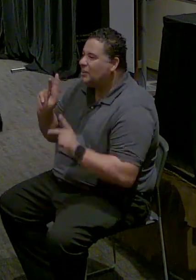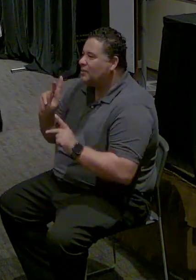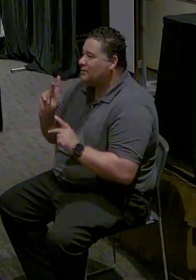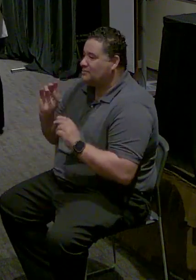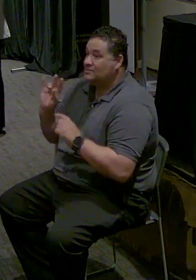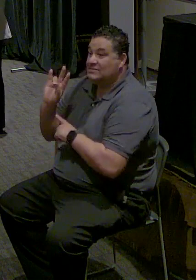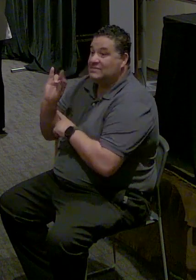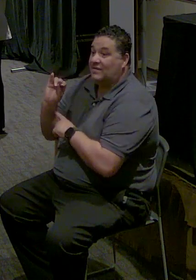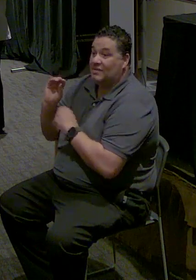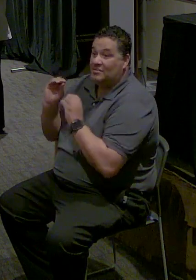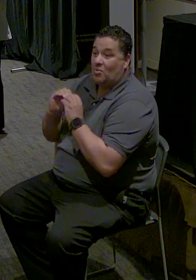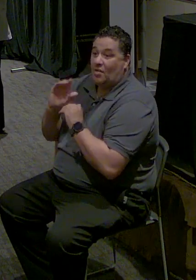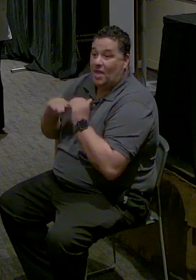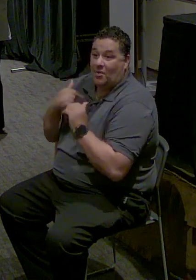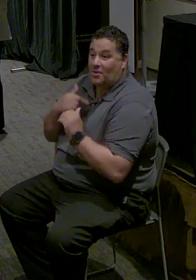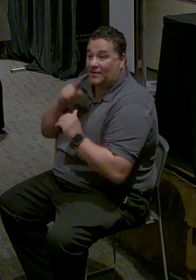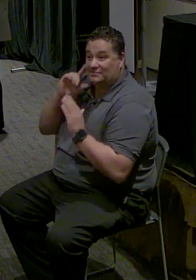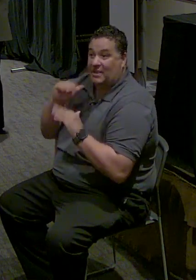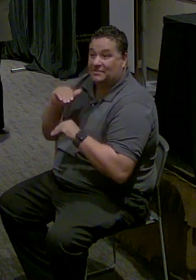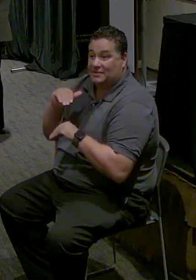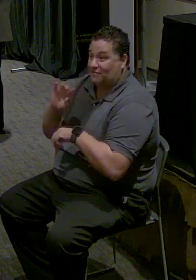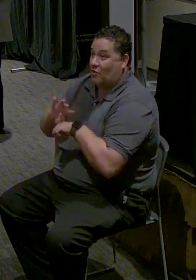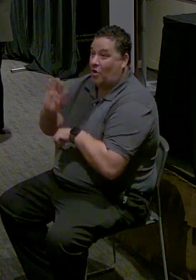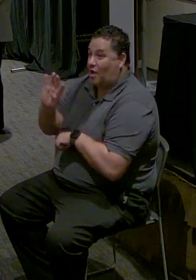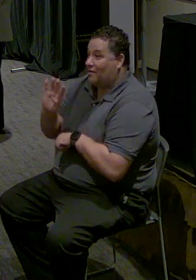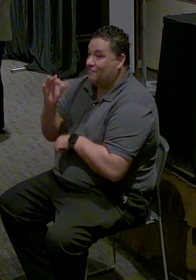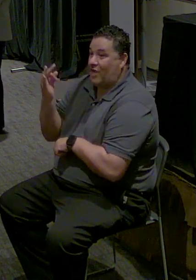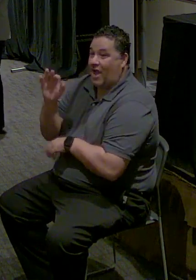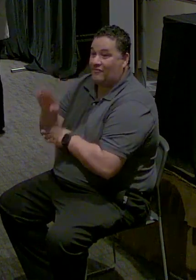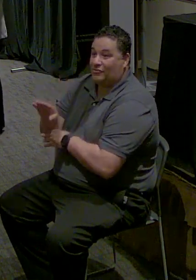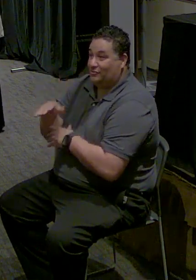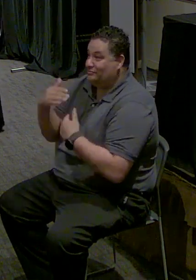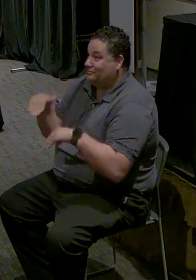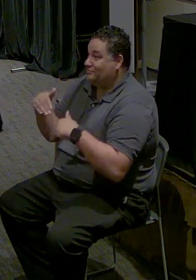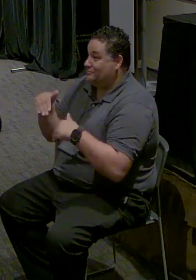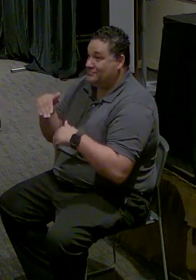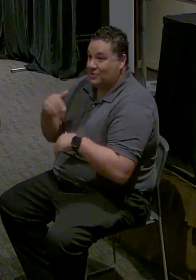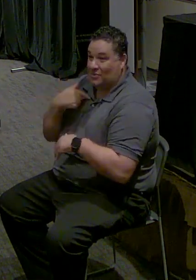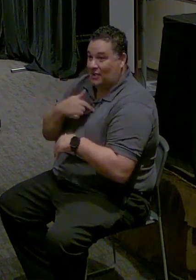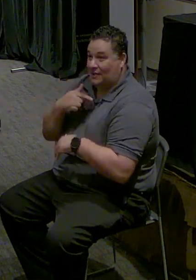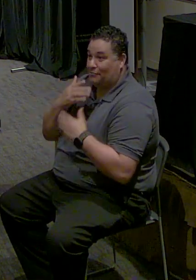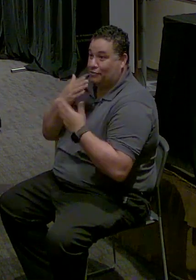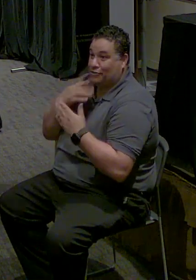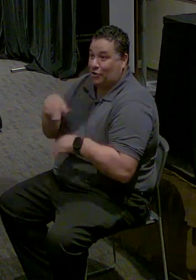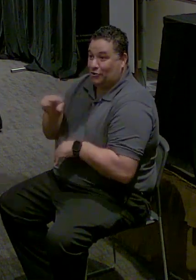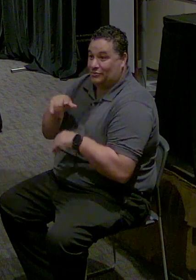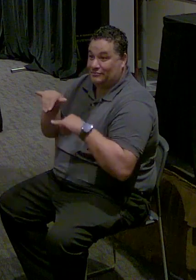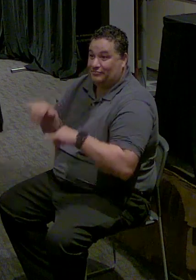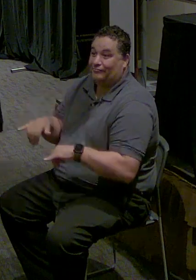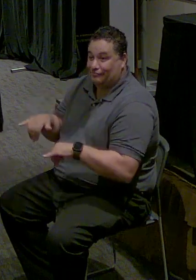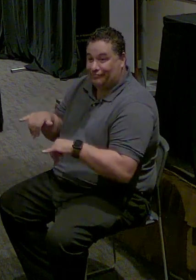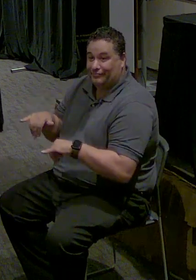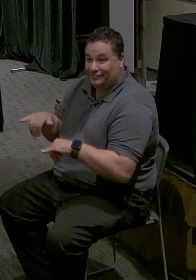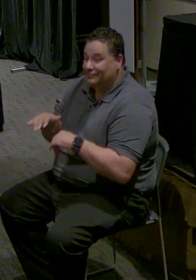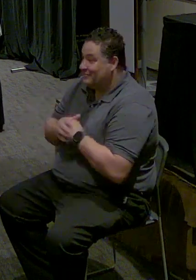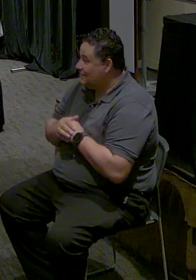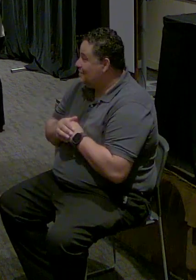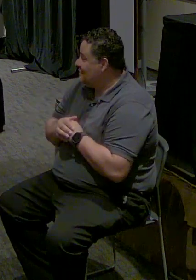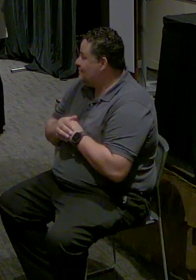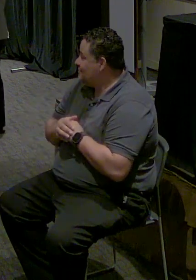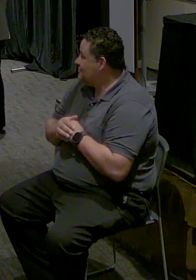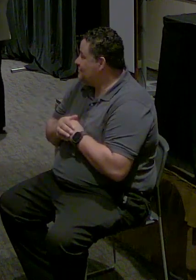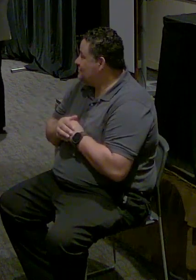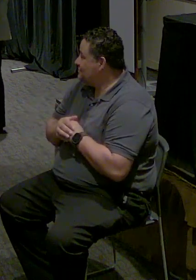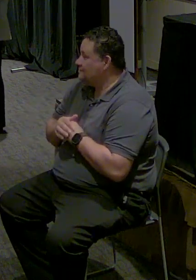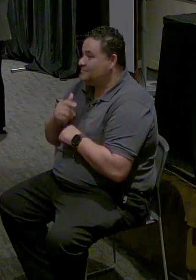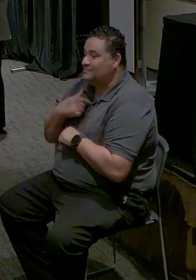we expected at 4 o'clock on a Friday afternoon. So we appreciate you sticking it out and joining us.